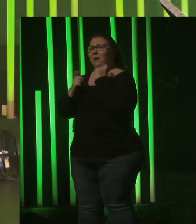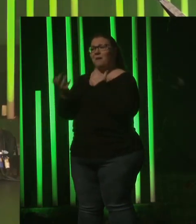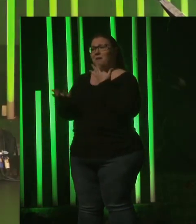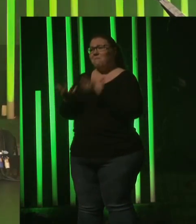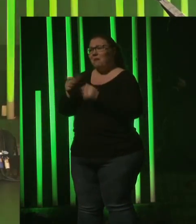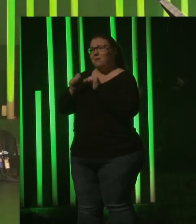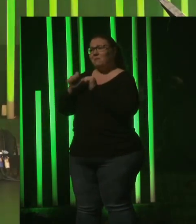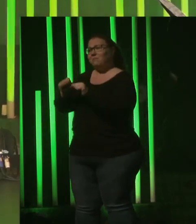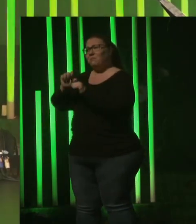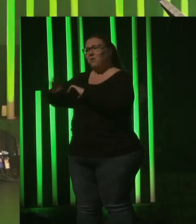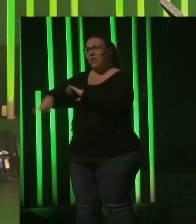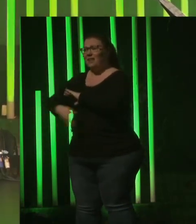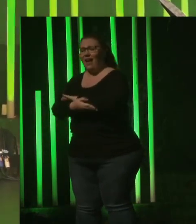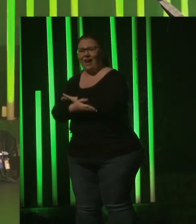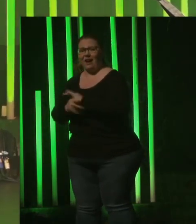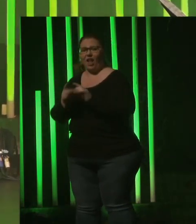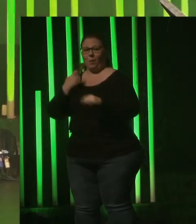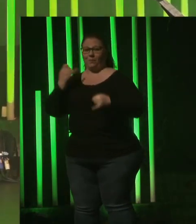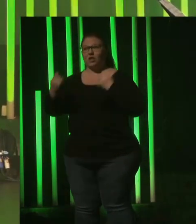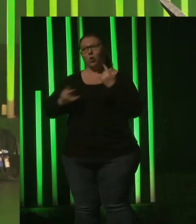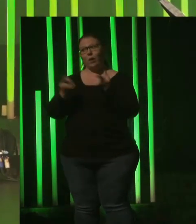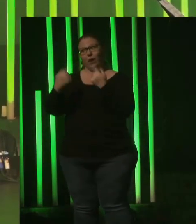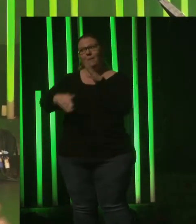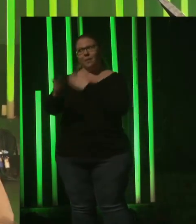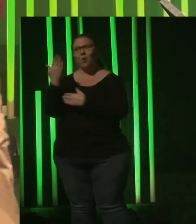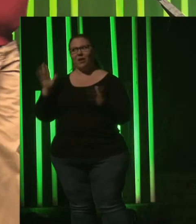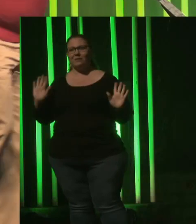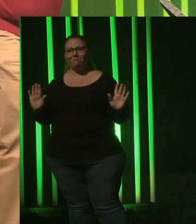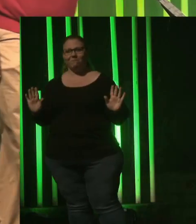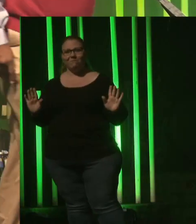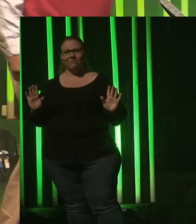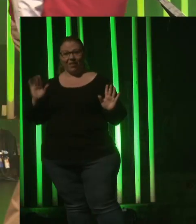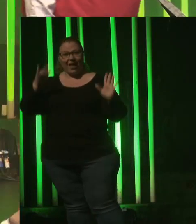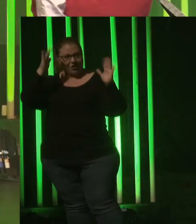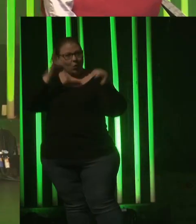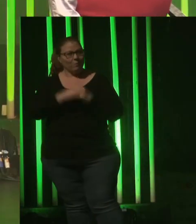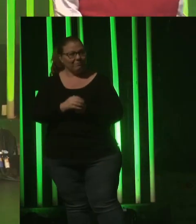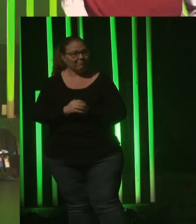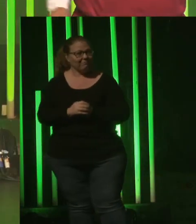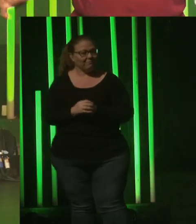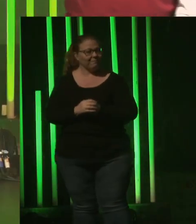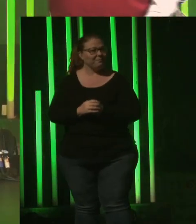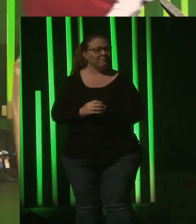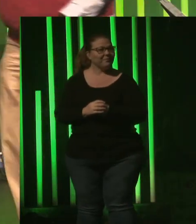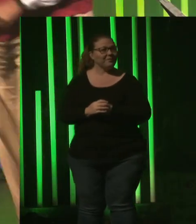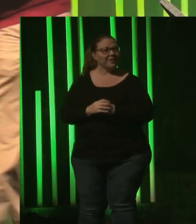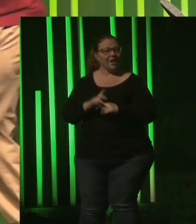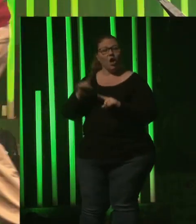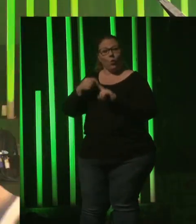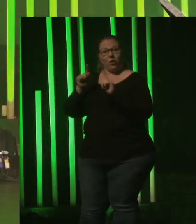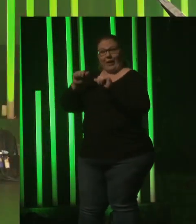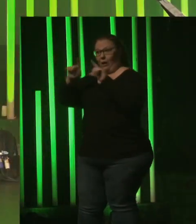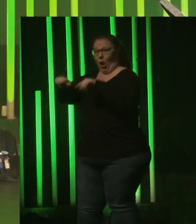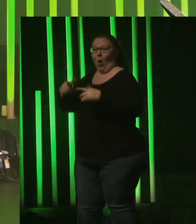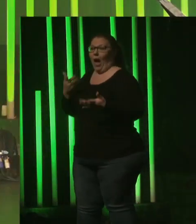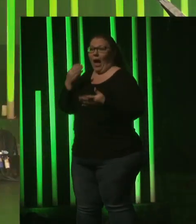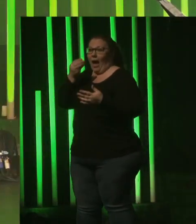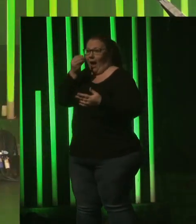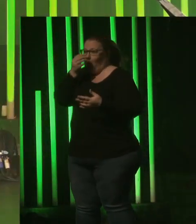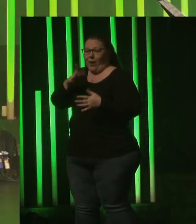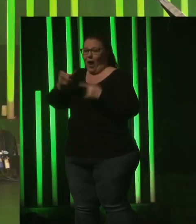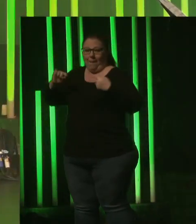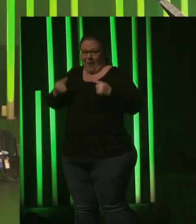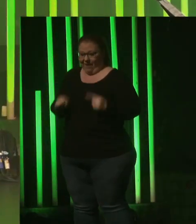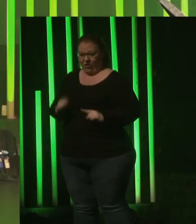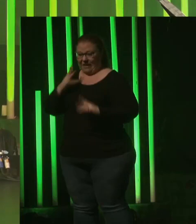night, but joy will come in the morning. That's hope. And so when you can go in, and I don't care how painful it gets